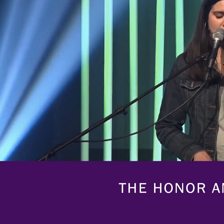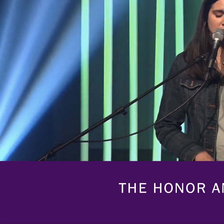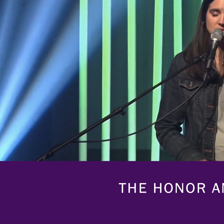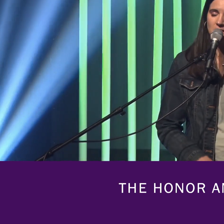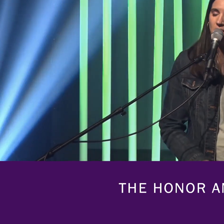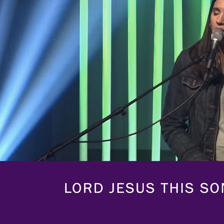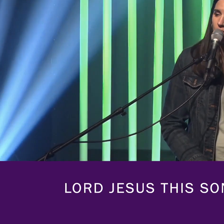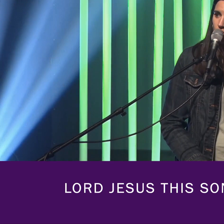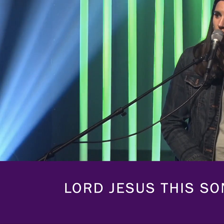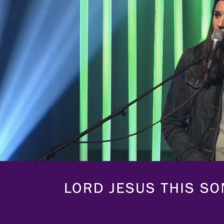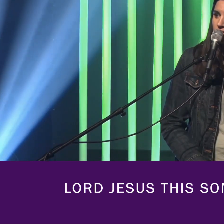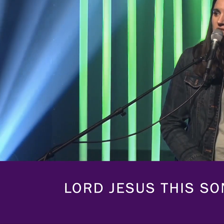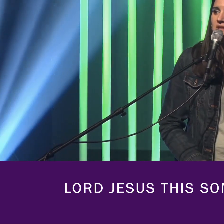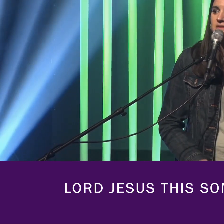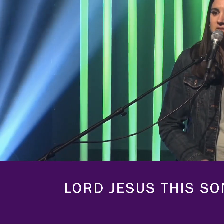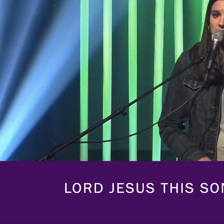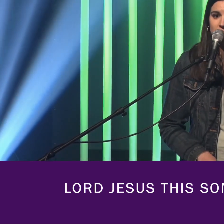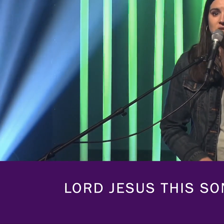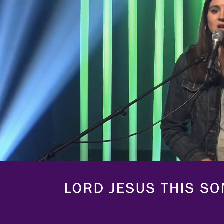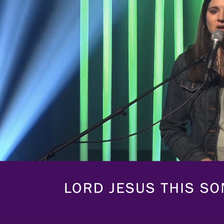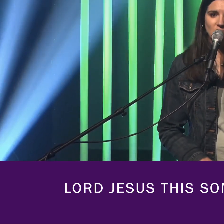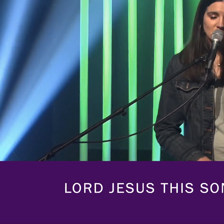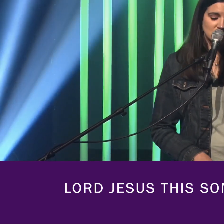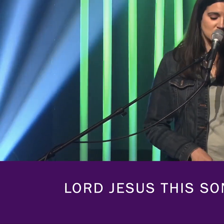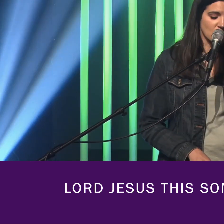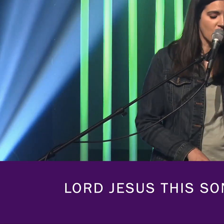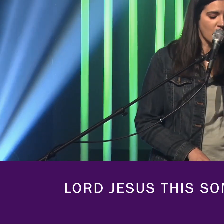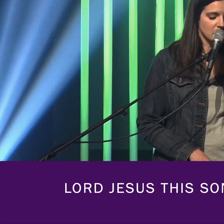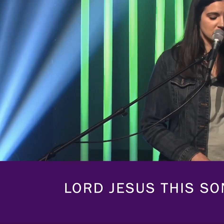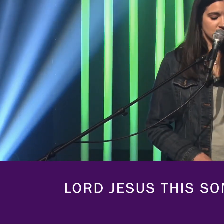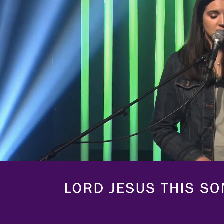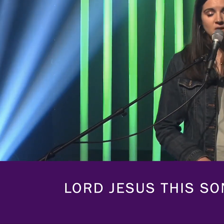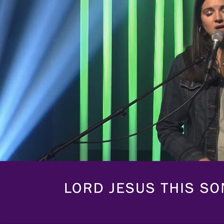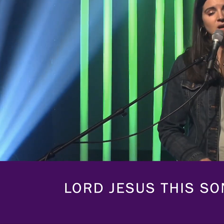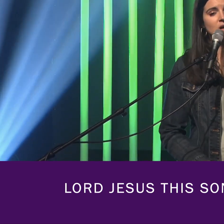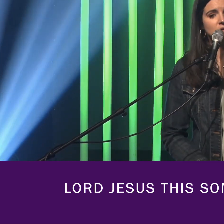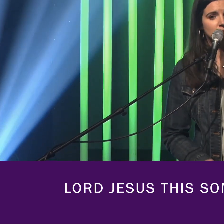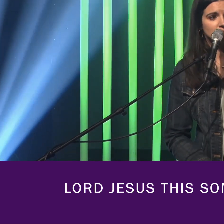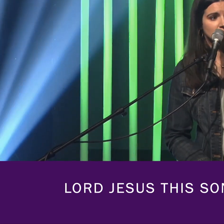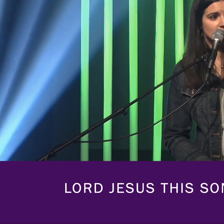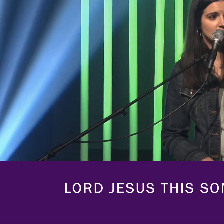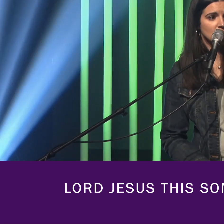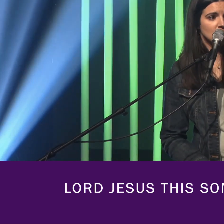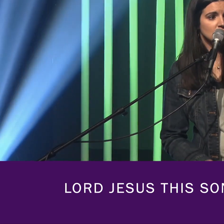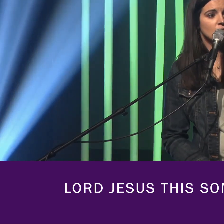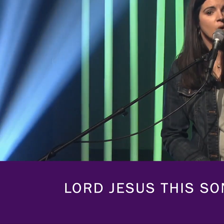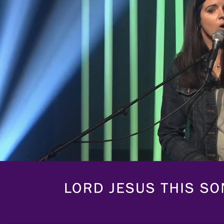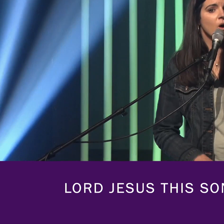Jesus, this song is forever.